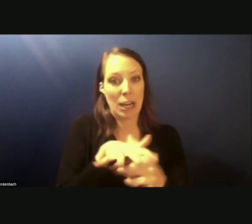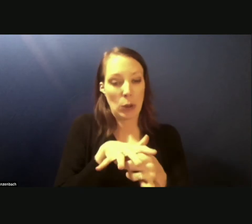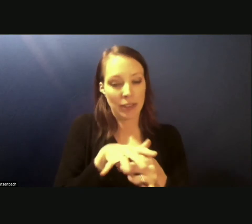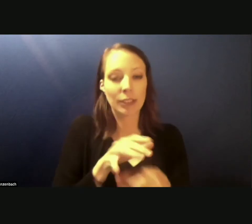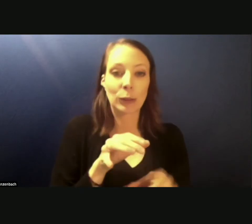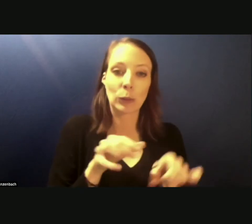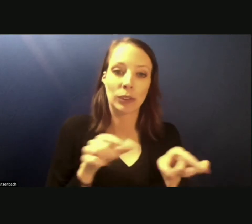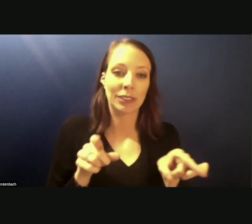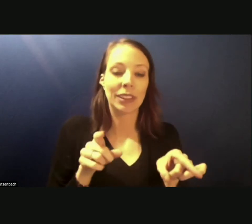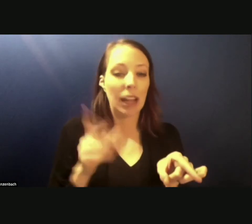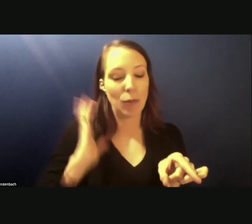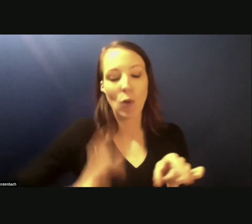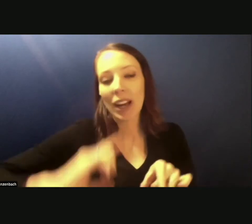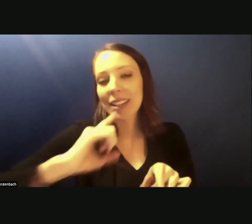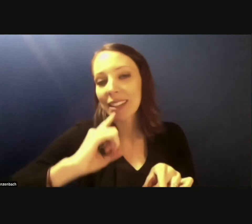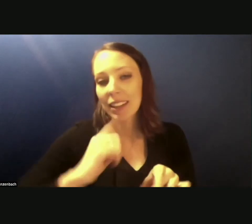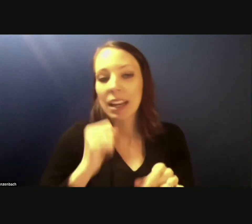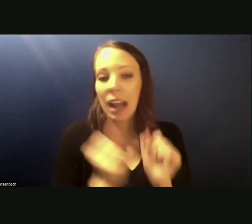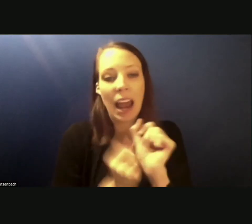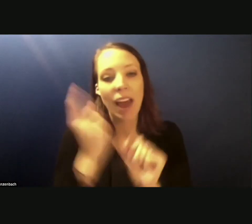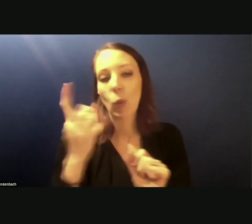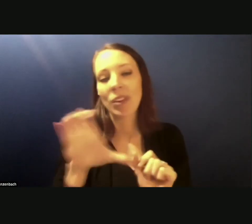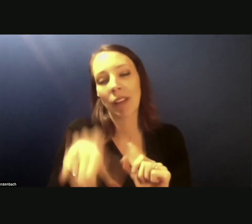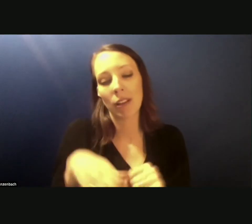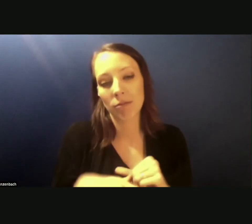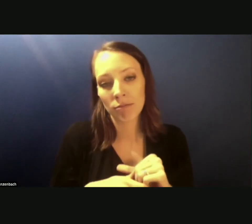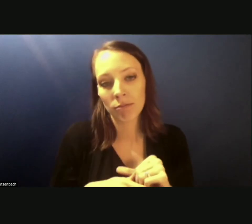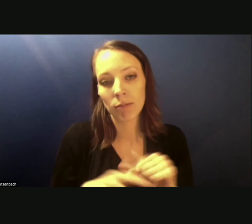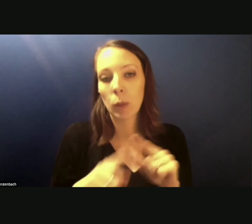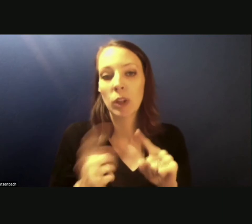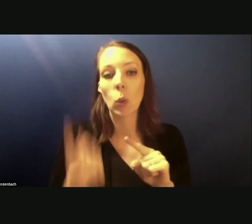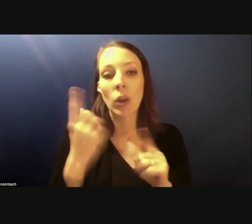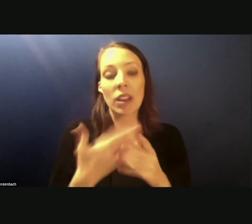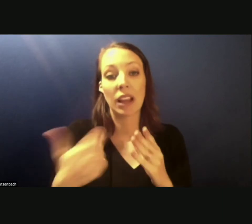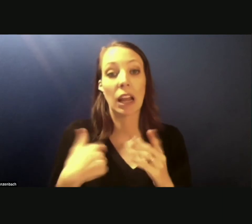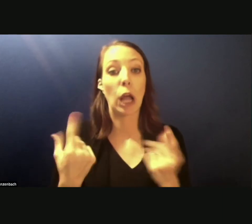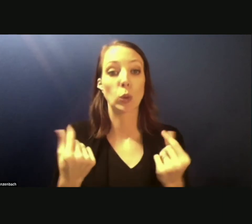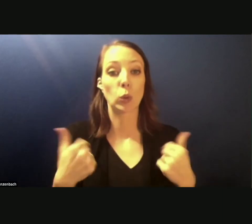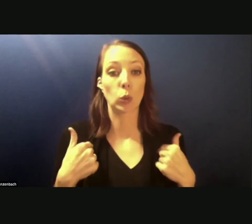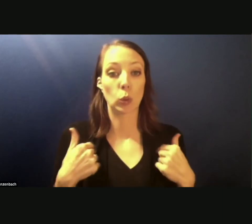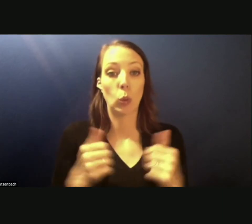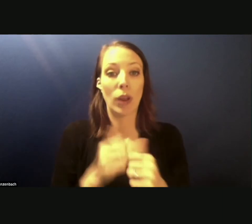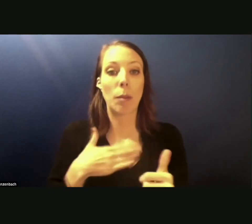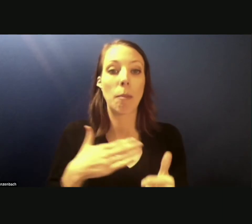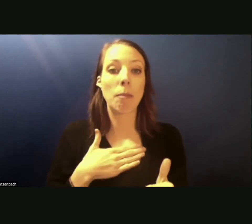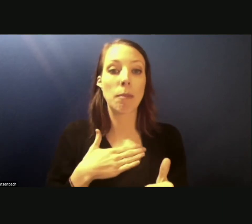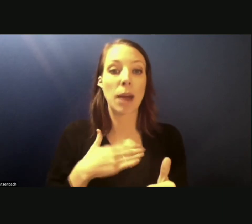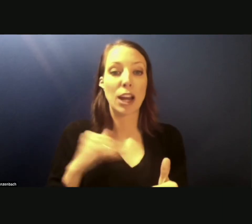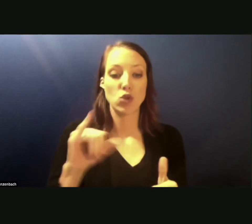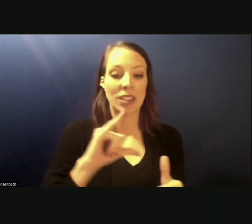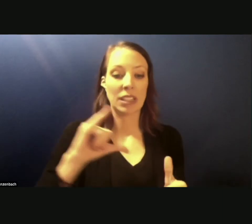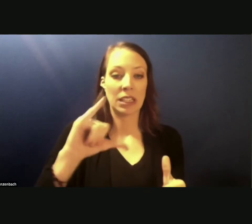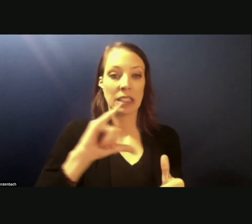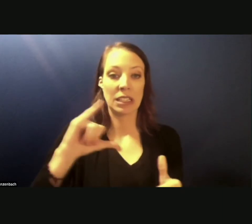kind of a regional thing. Not everyone does that, but it's one of the things that I do with my dressing because they're very